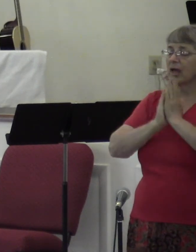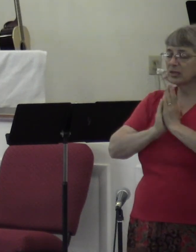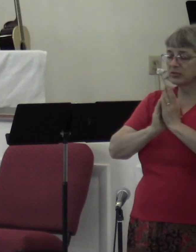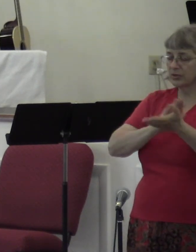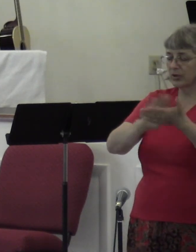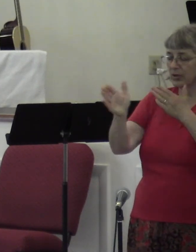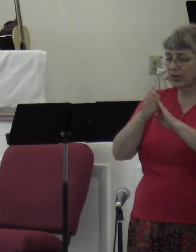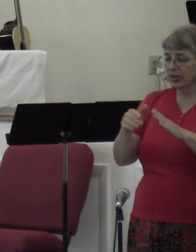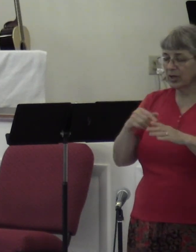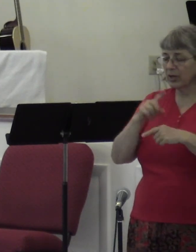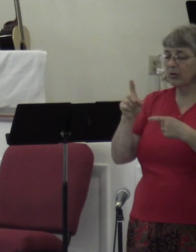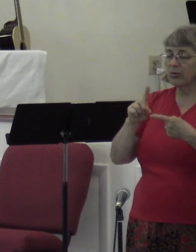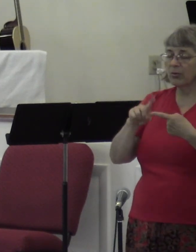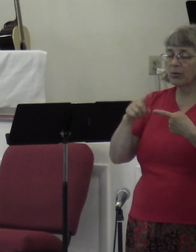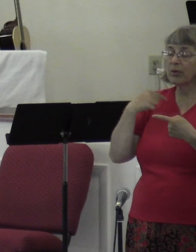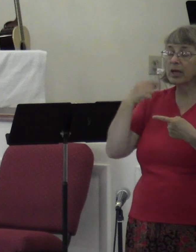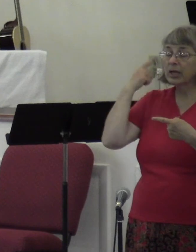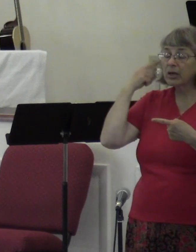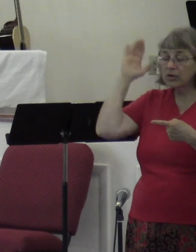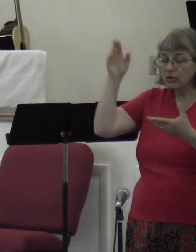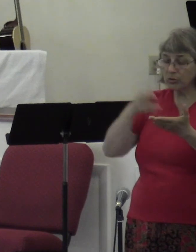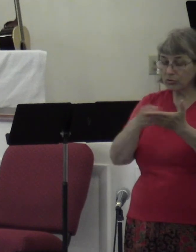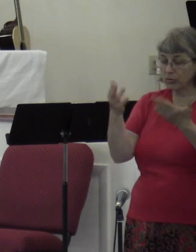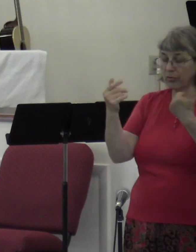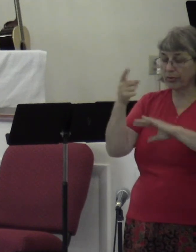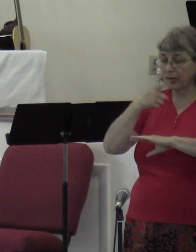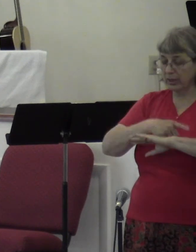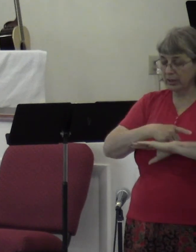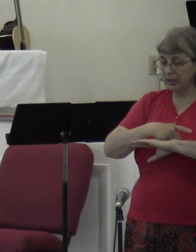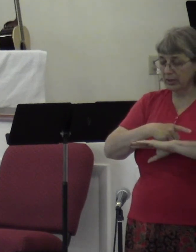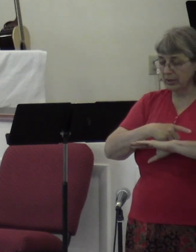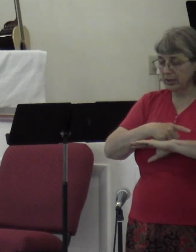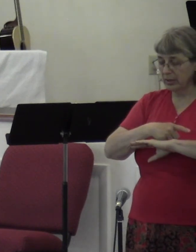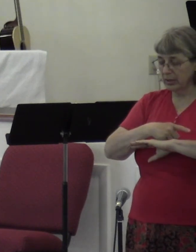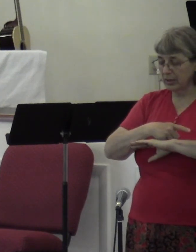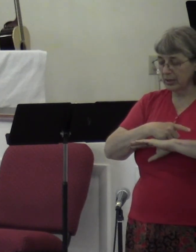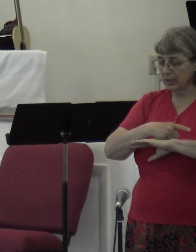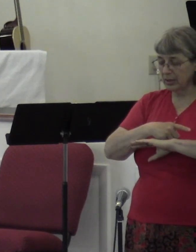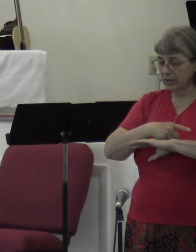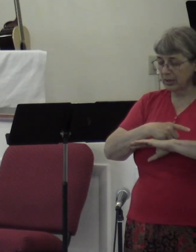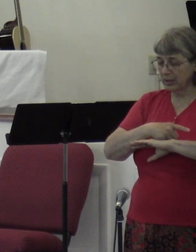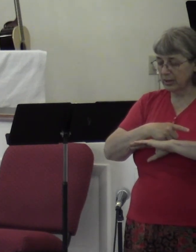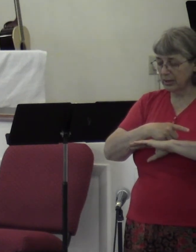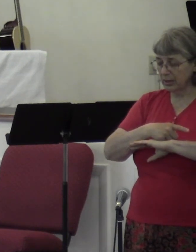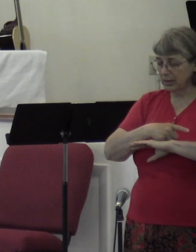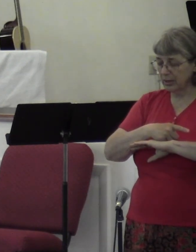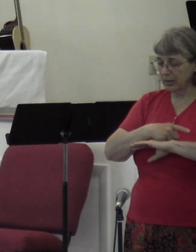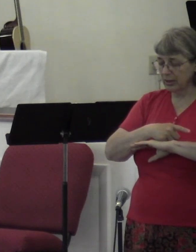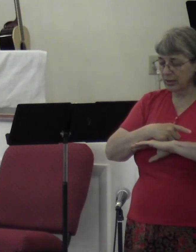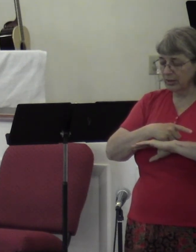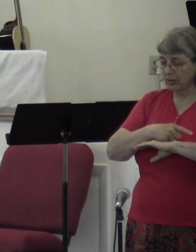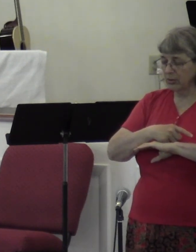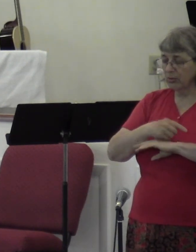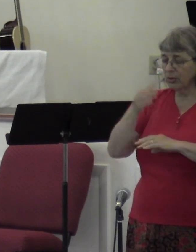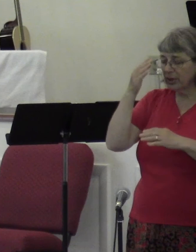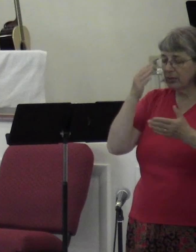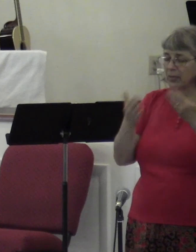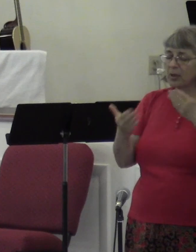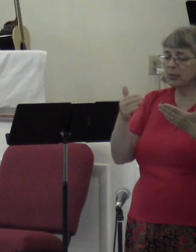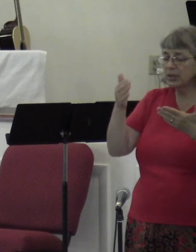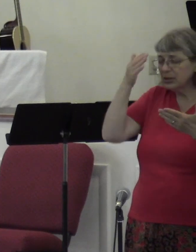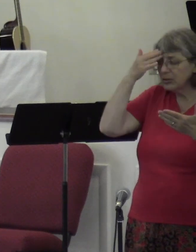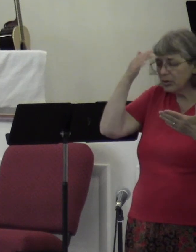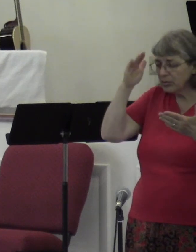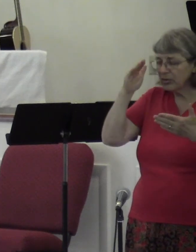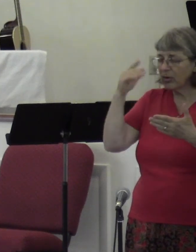have heard your truth today. And Lord, we believe it. We don't always know exactly what to do with it, but we ask that your